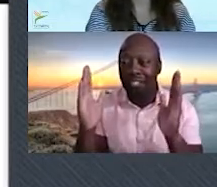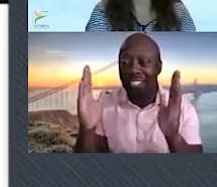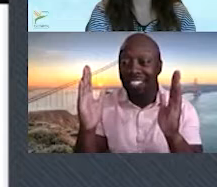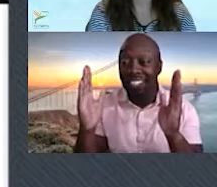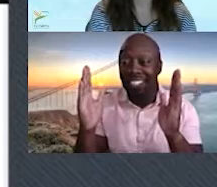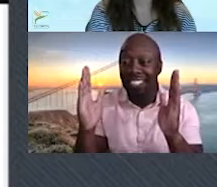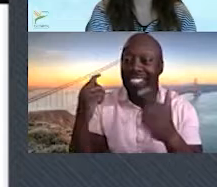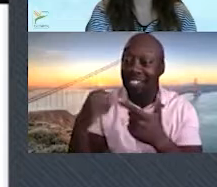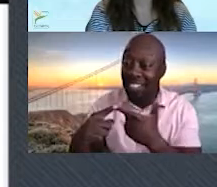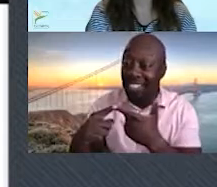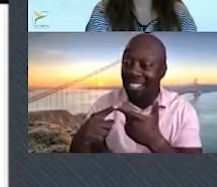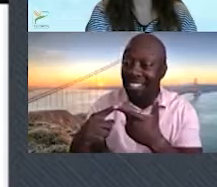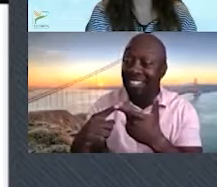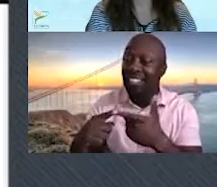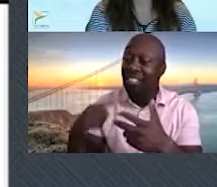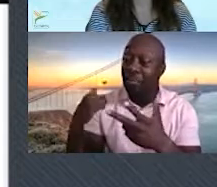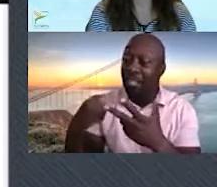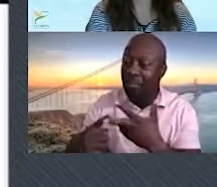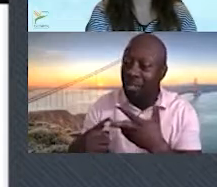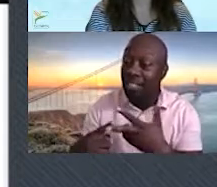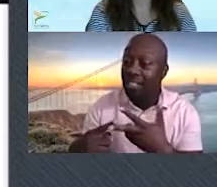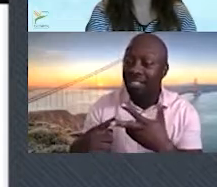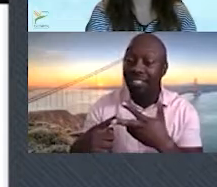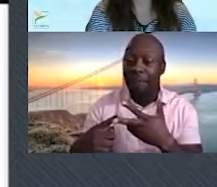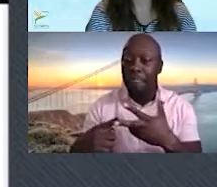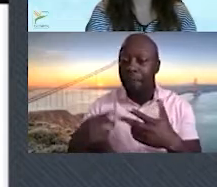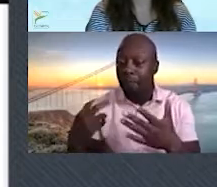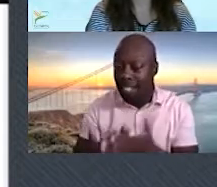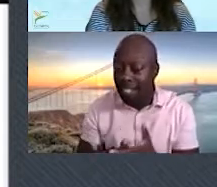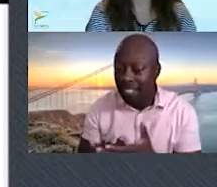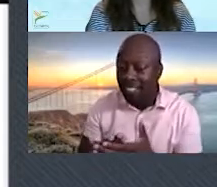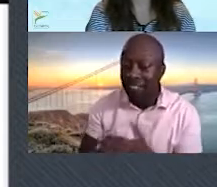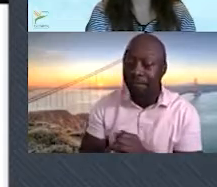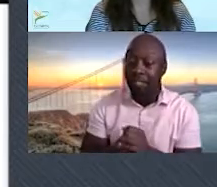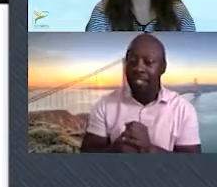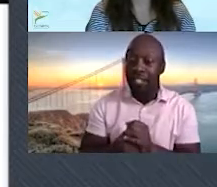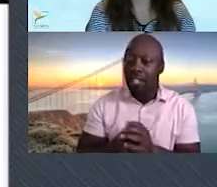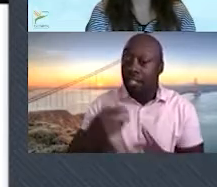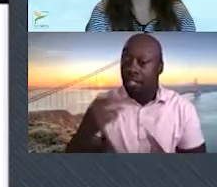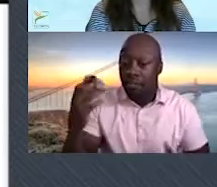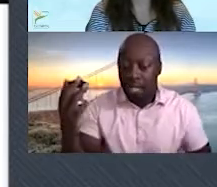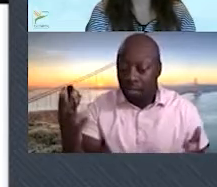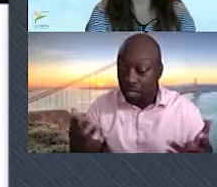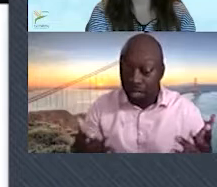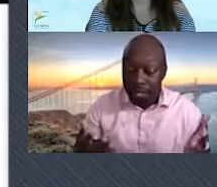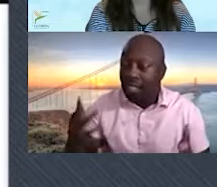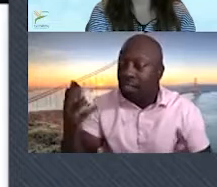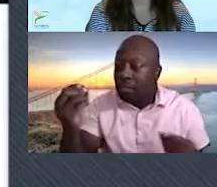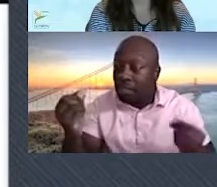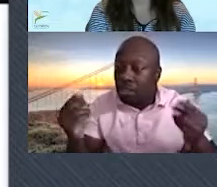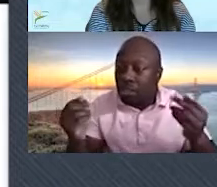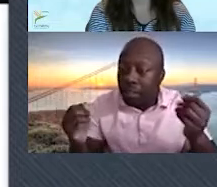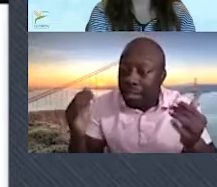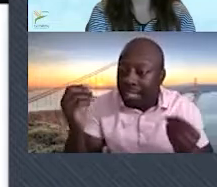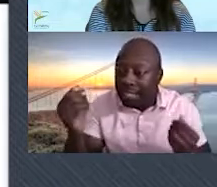5 years, you're singing, you're playing music, you're reading. Your baby might